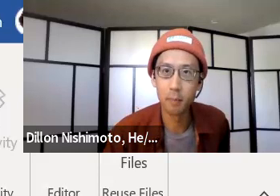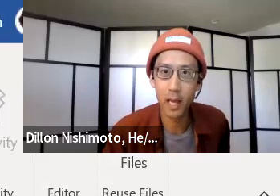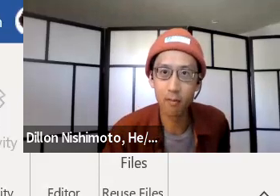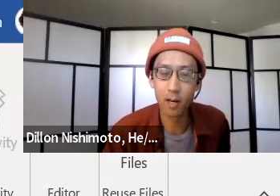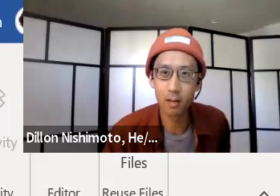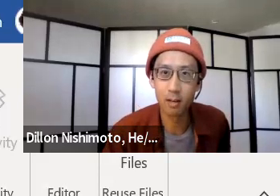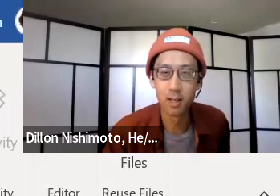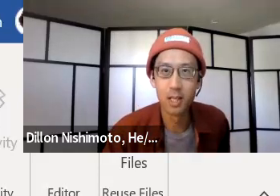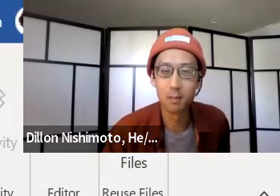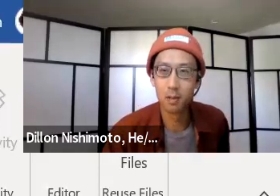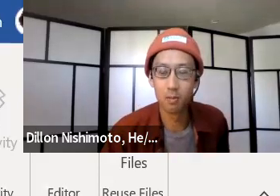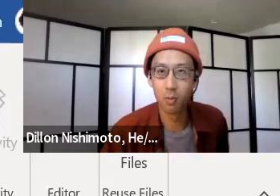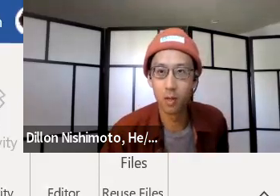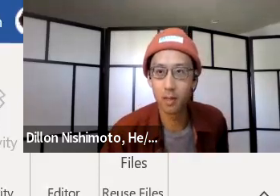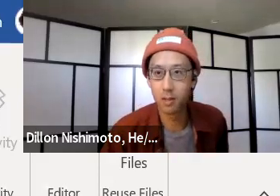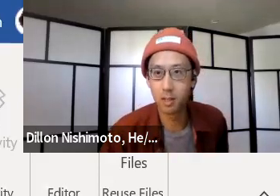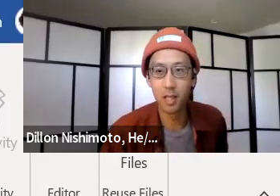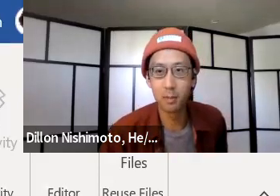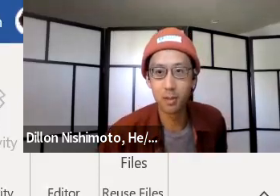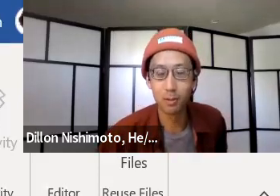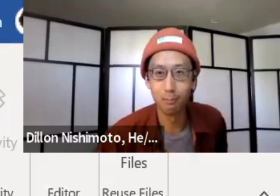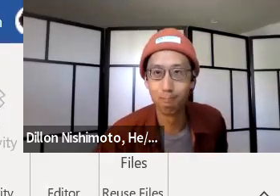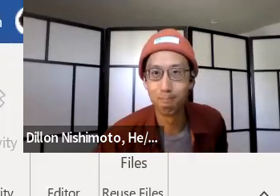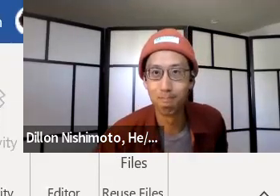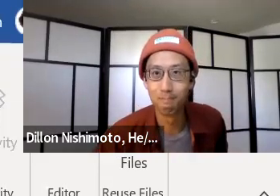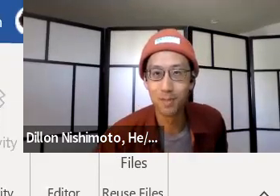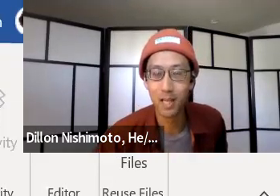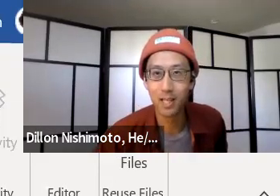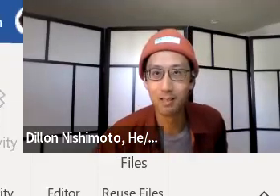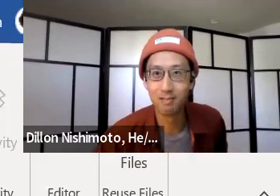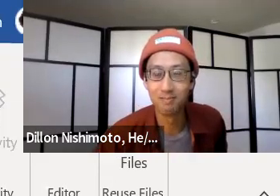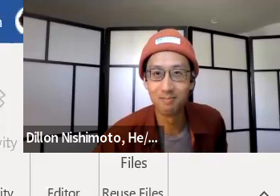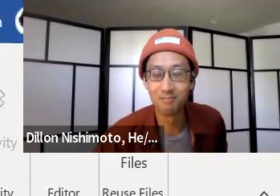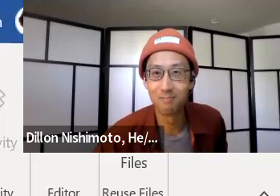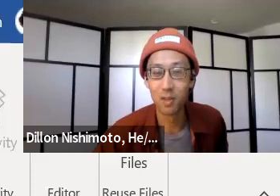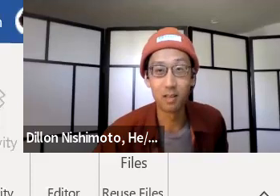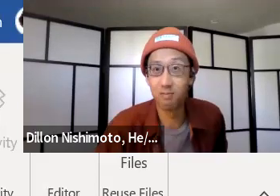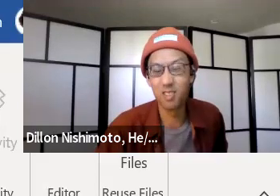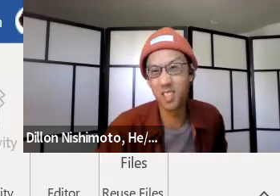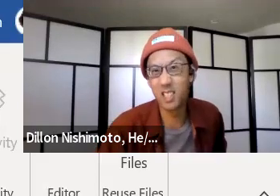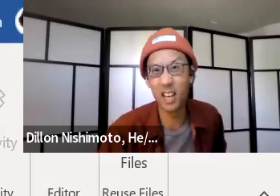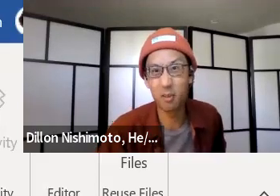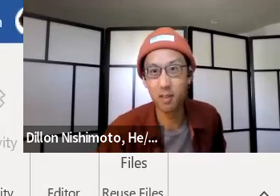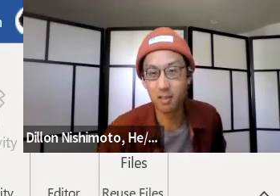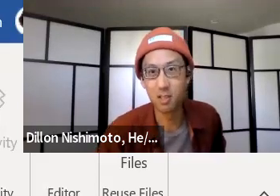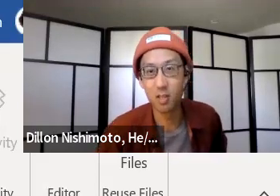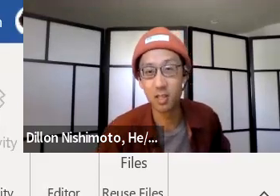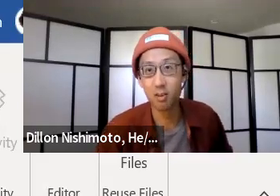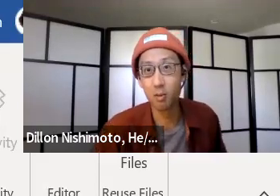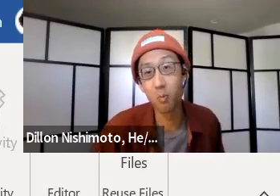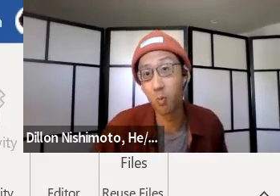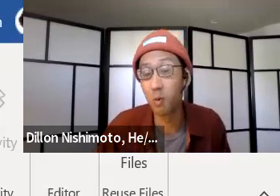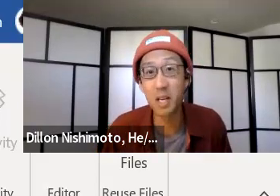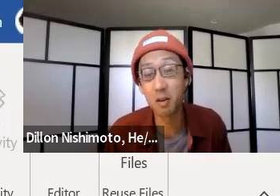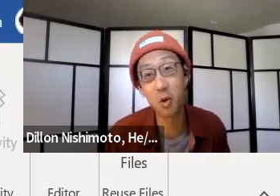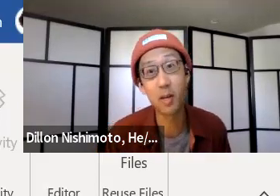in behavioral health, but what about just being able to tag in, like, it doesn't have to be discretion here,